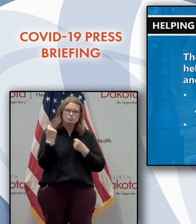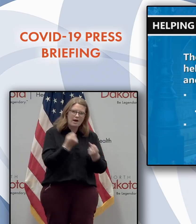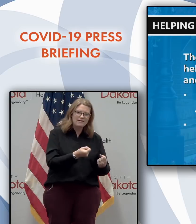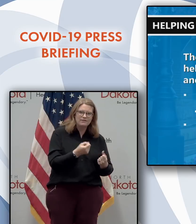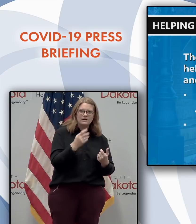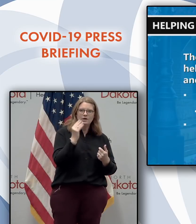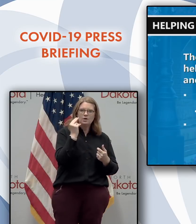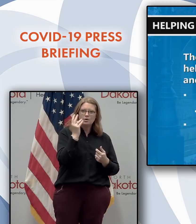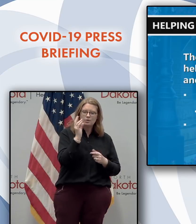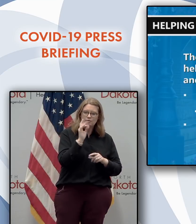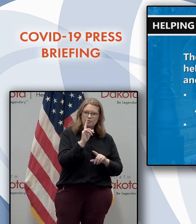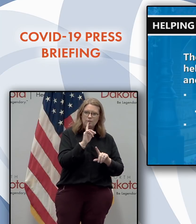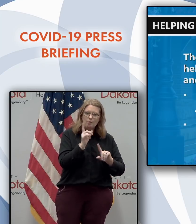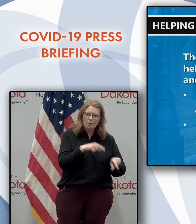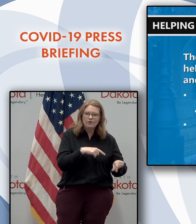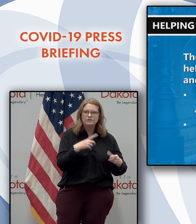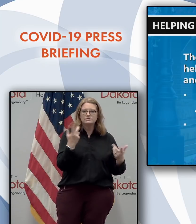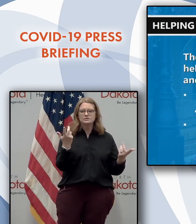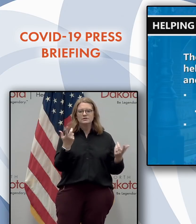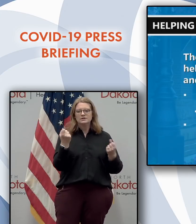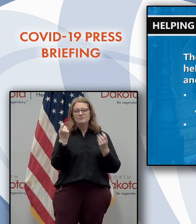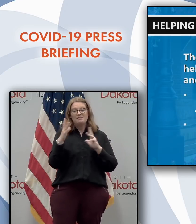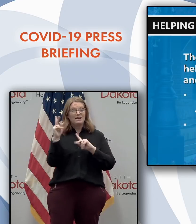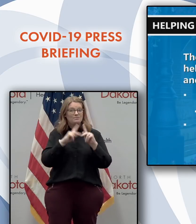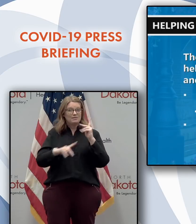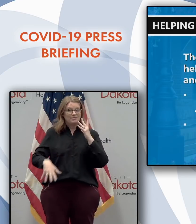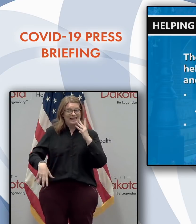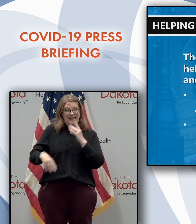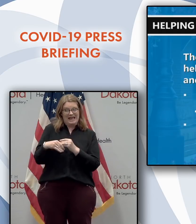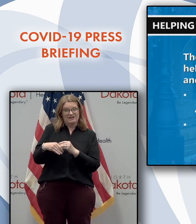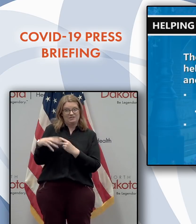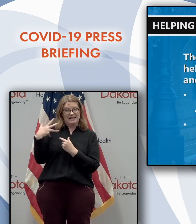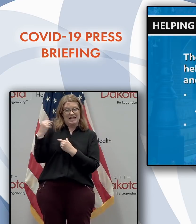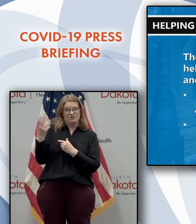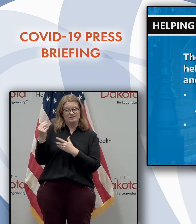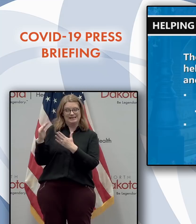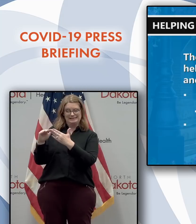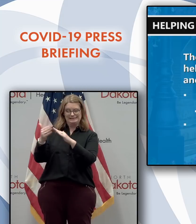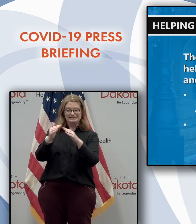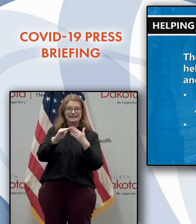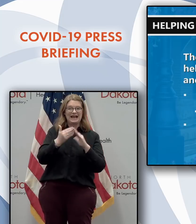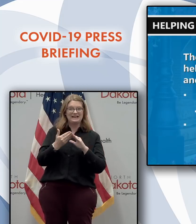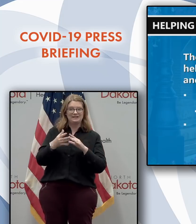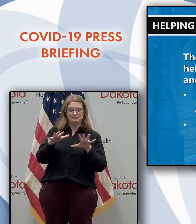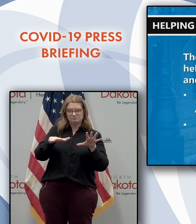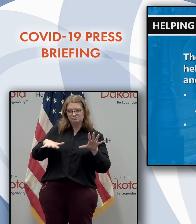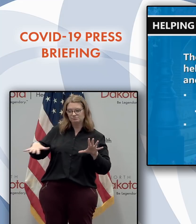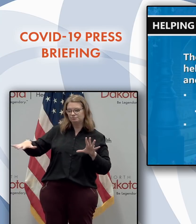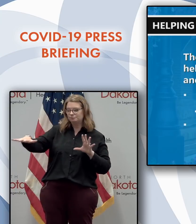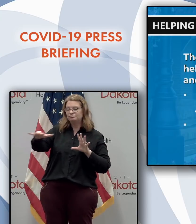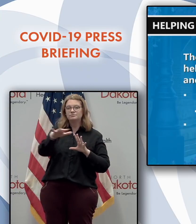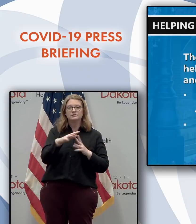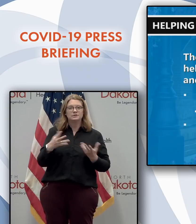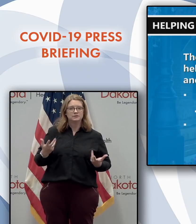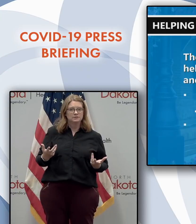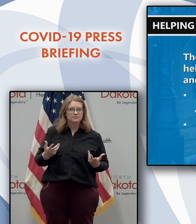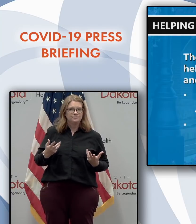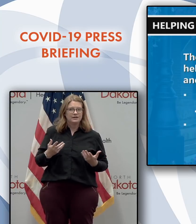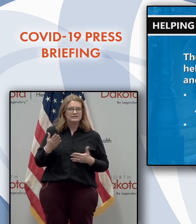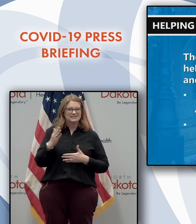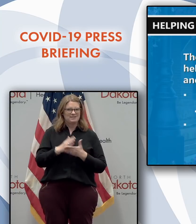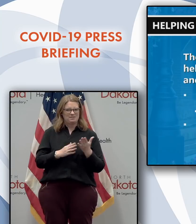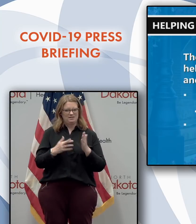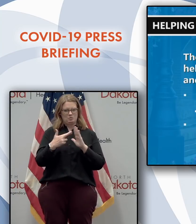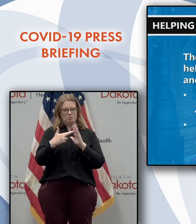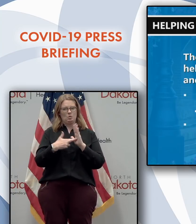and employees, which a number of people have expanded their outdoor dining. We know a number of communities and cities have relaxed some of their